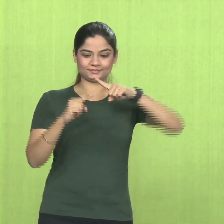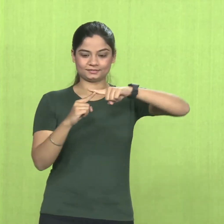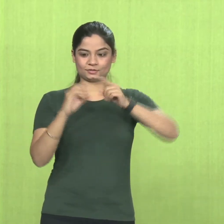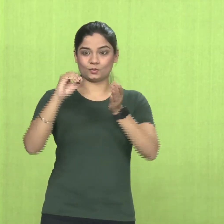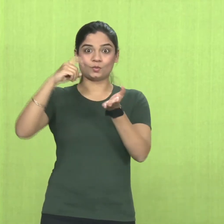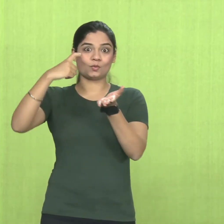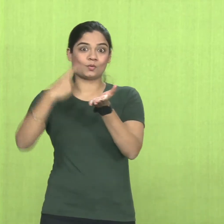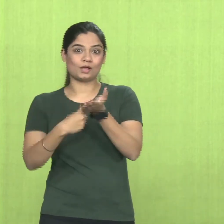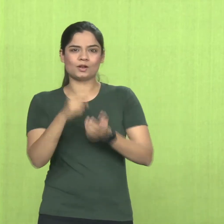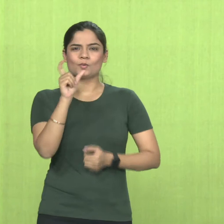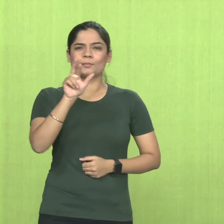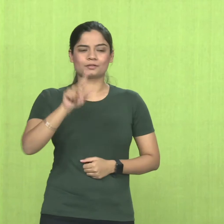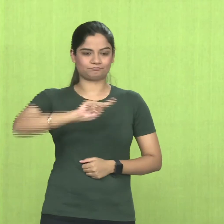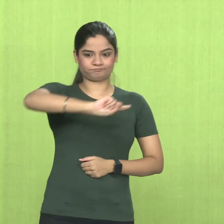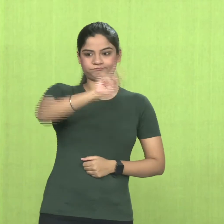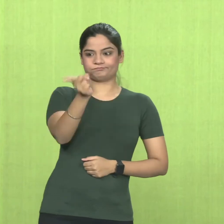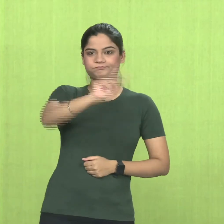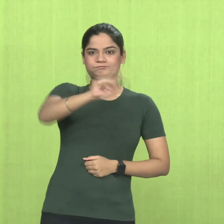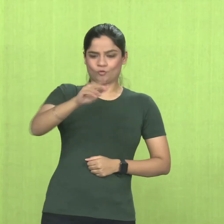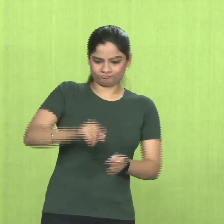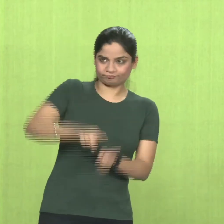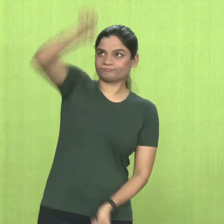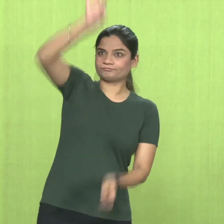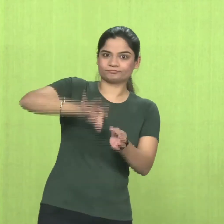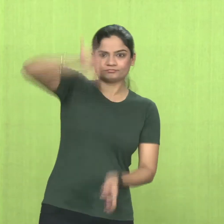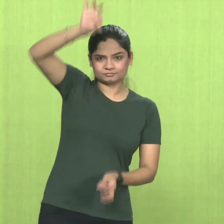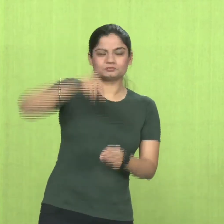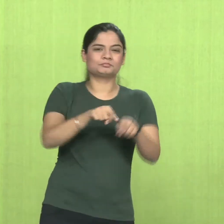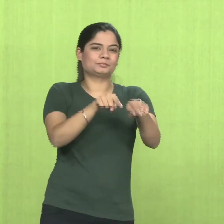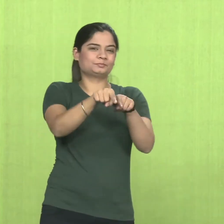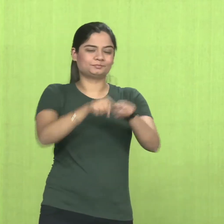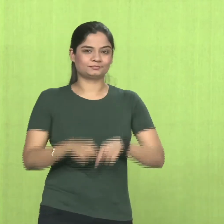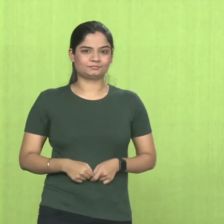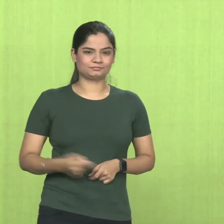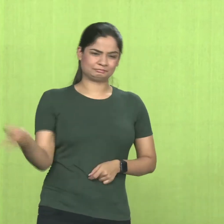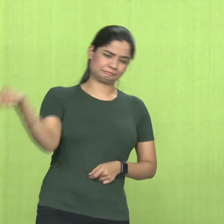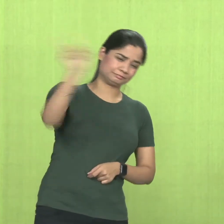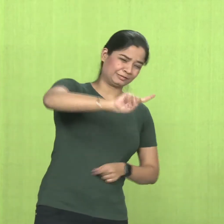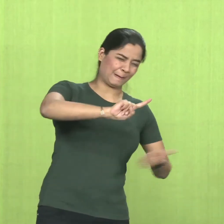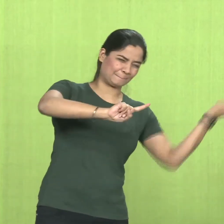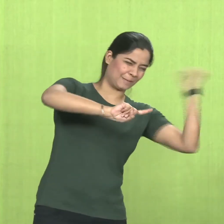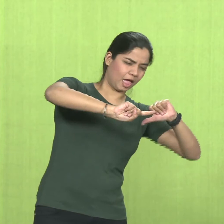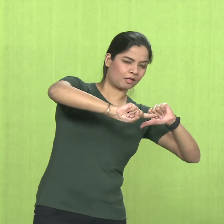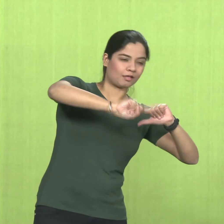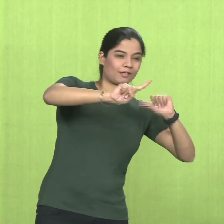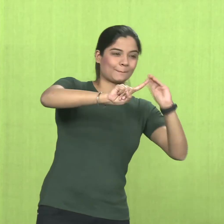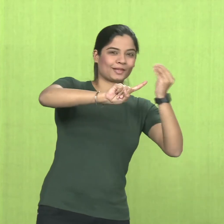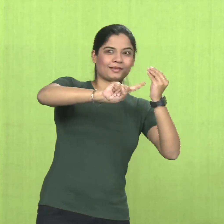Indicator. A meter of a specific kind, sometimes to measure height or to measure the